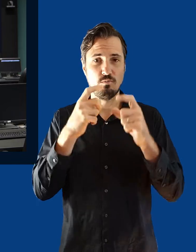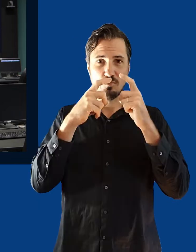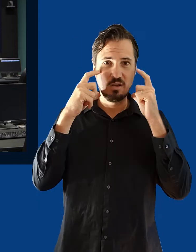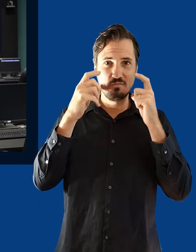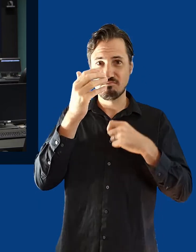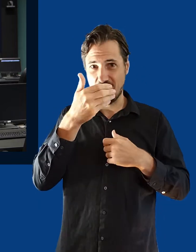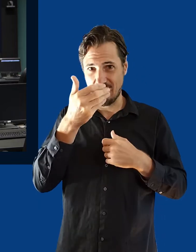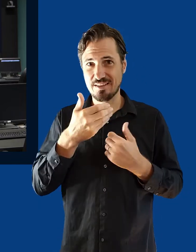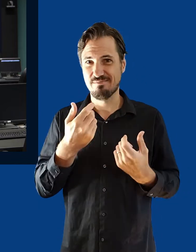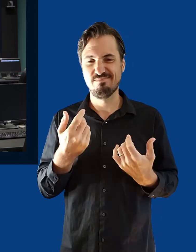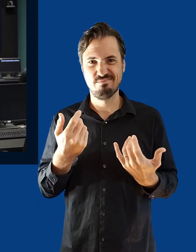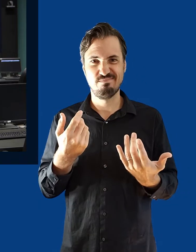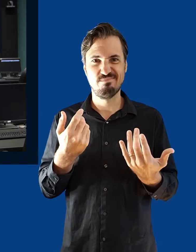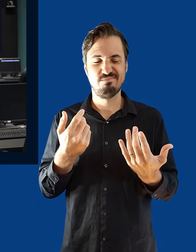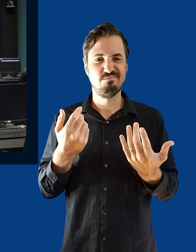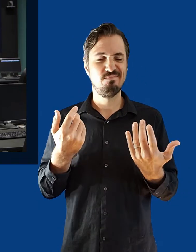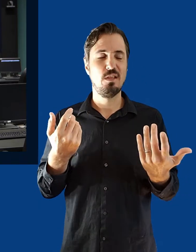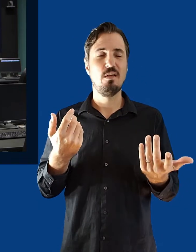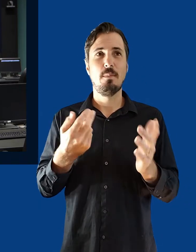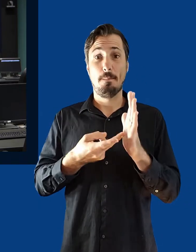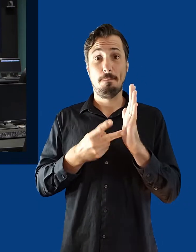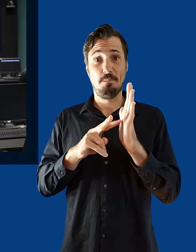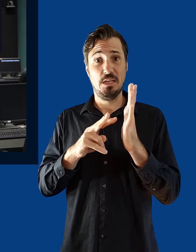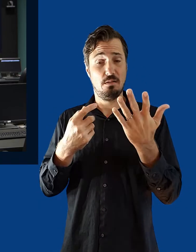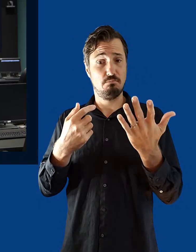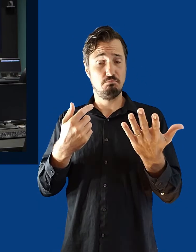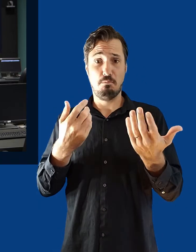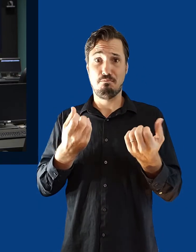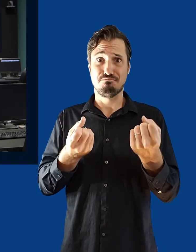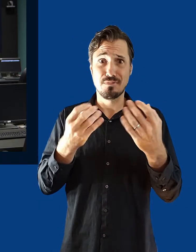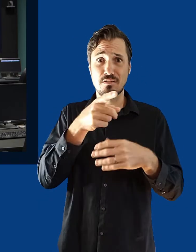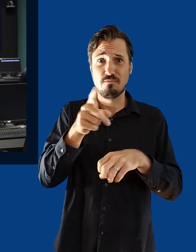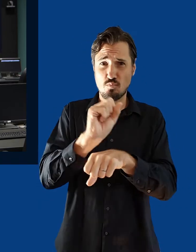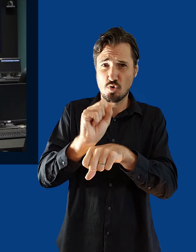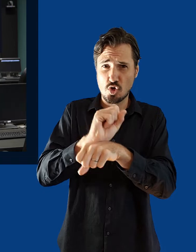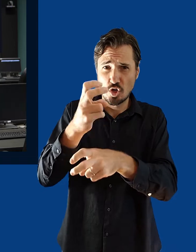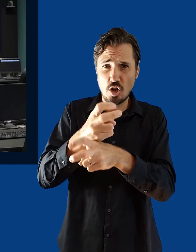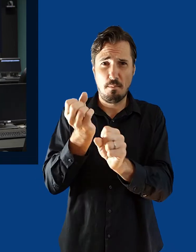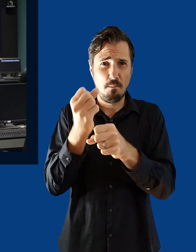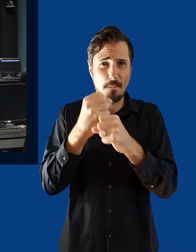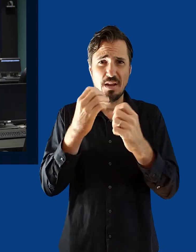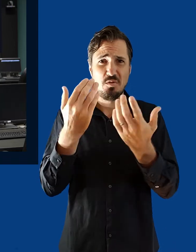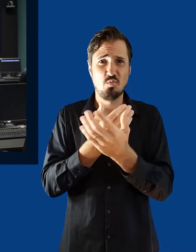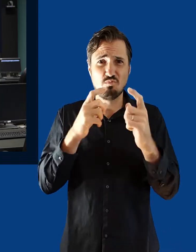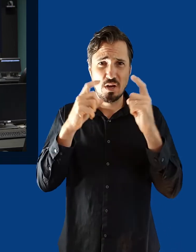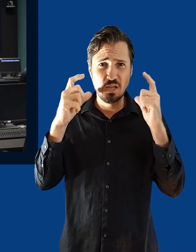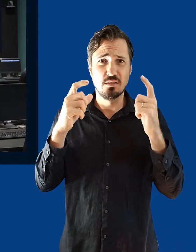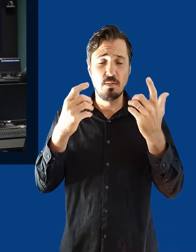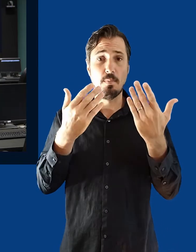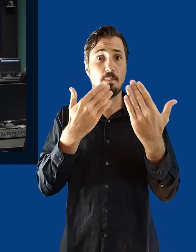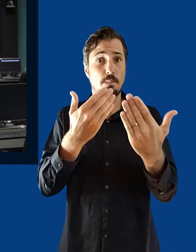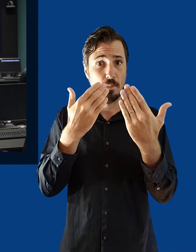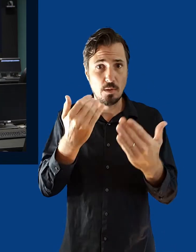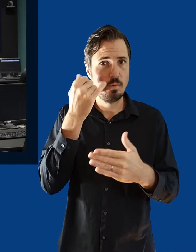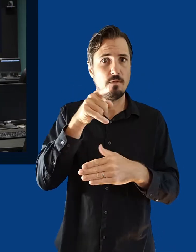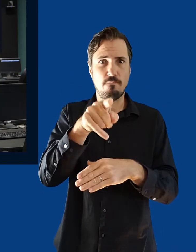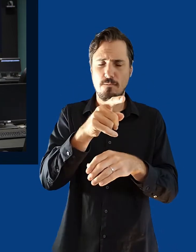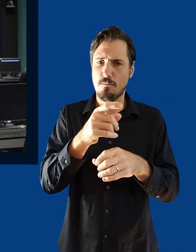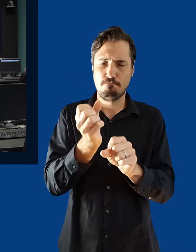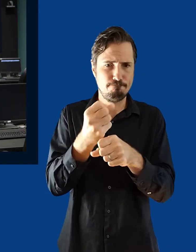or donating materials for masks so that we can make sure that everyone on our island is masked up. As a